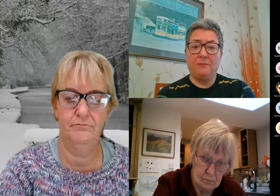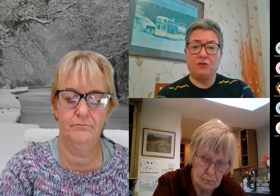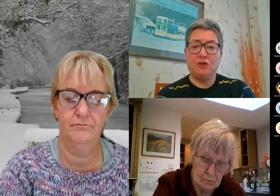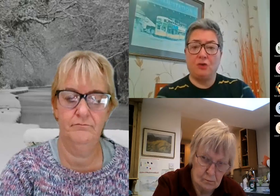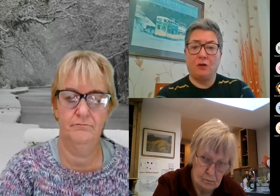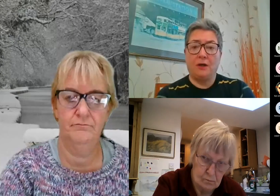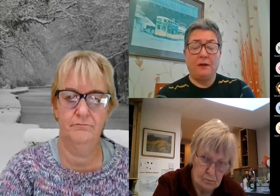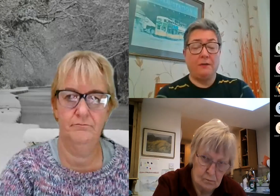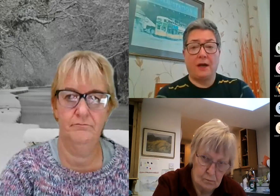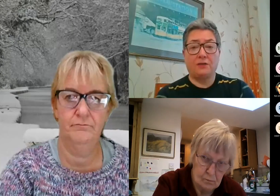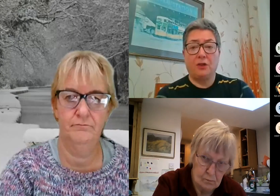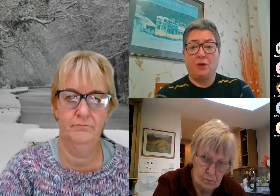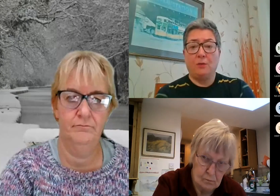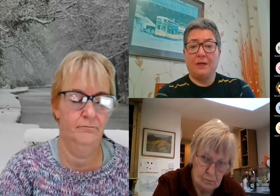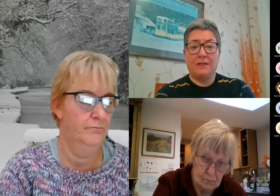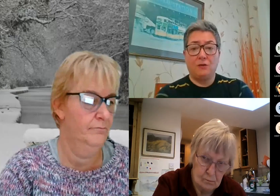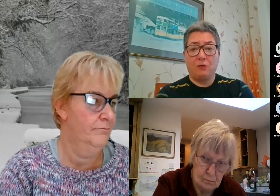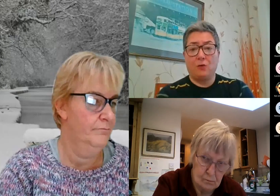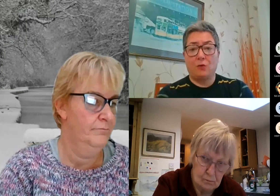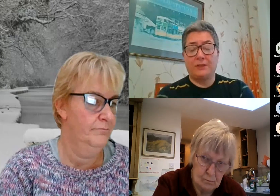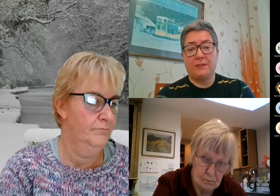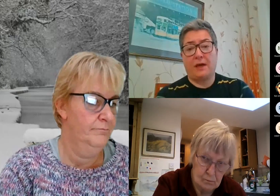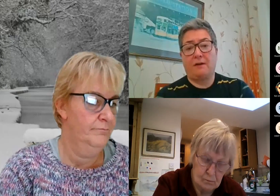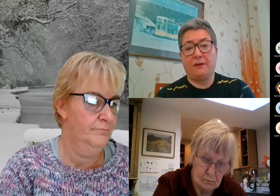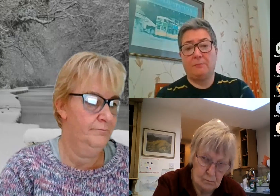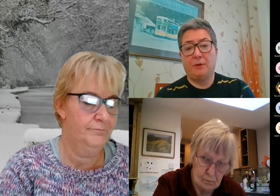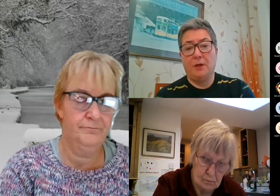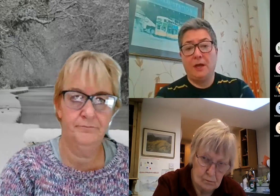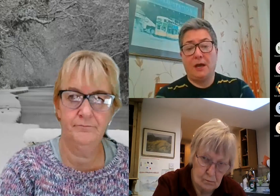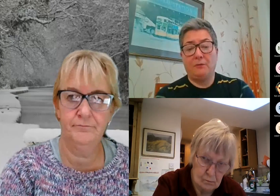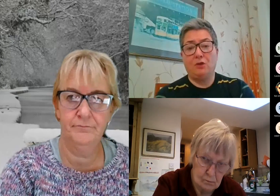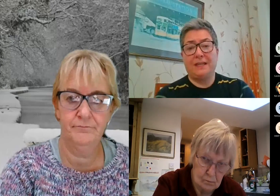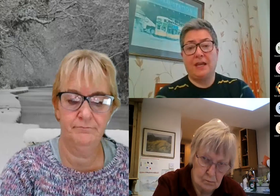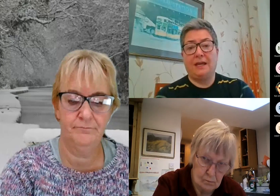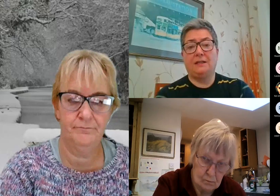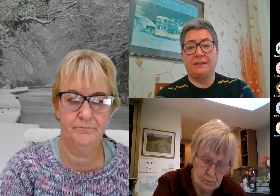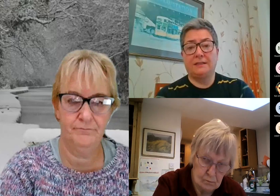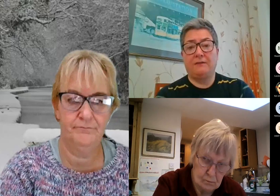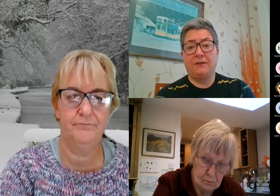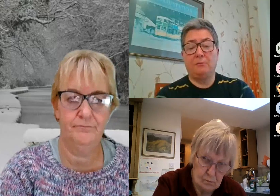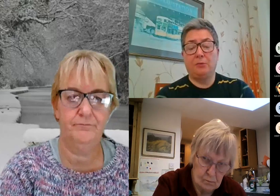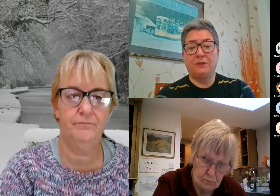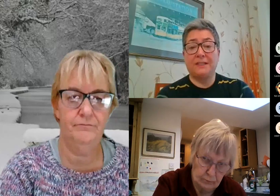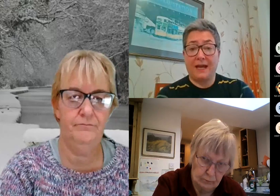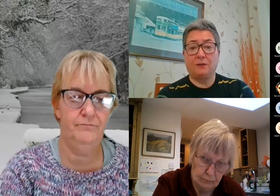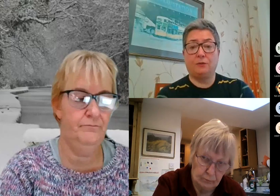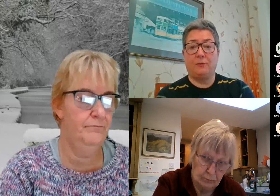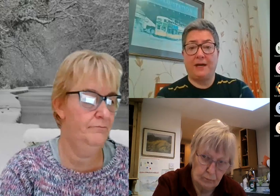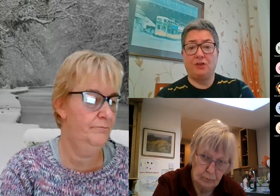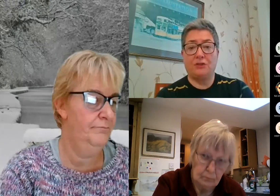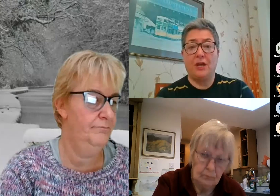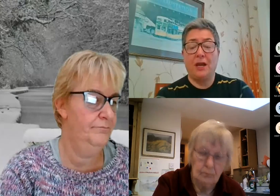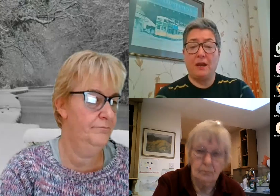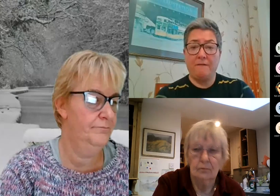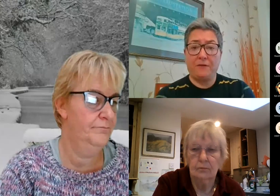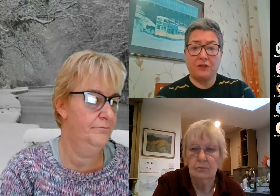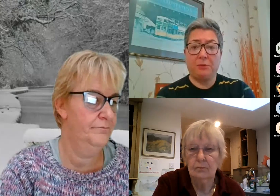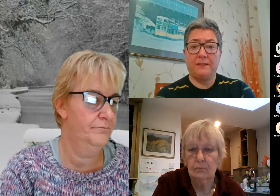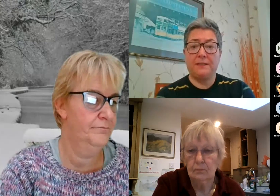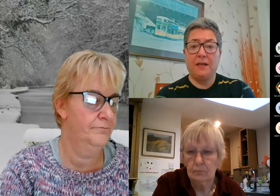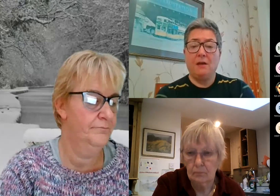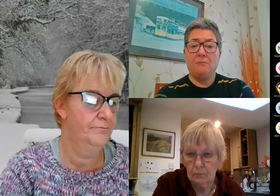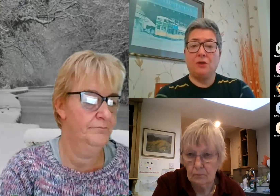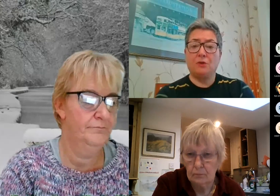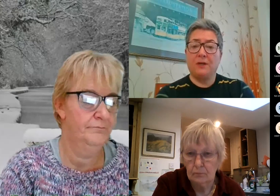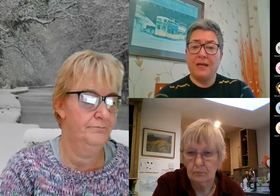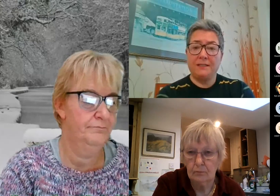is to really make sure that we attend all the courses that are available and we use the guidance that's available to tackle the managers in the